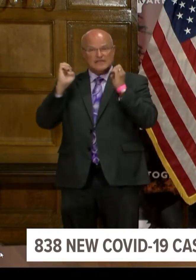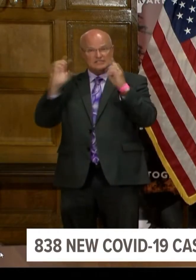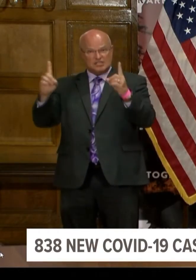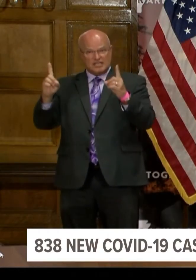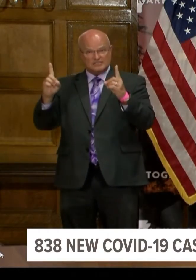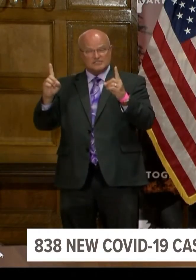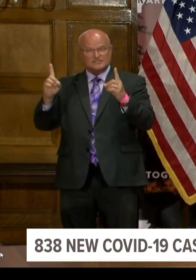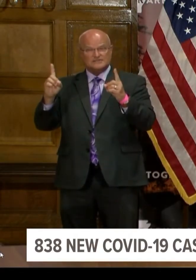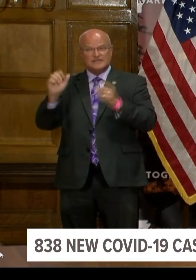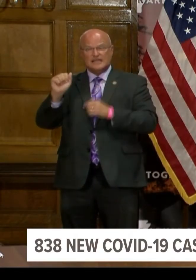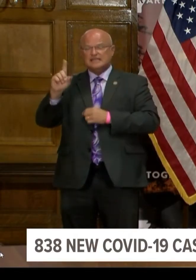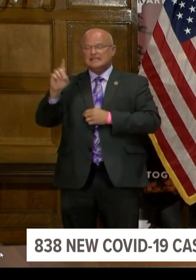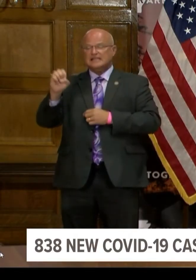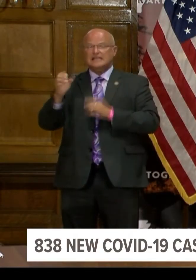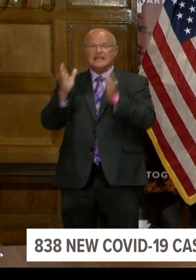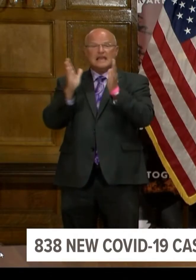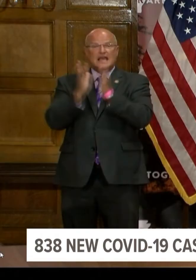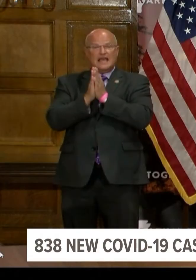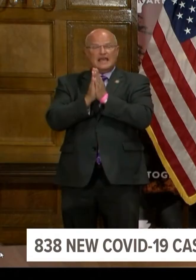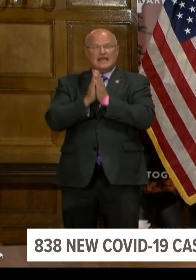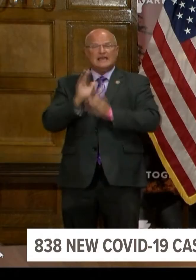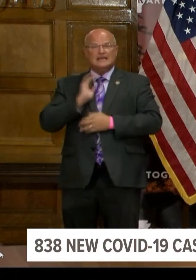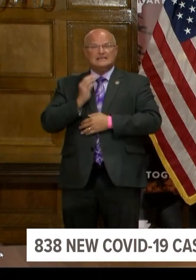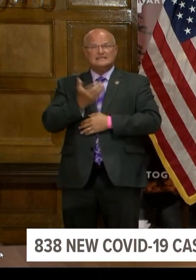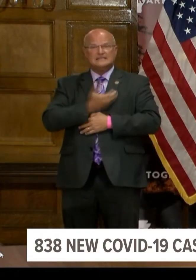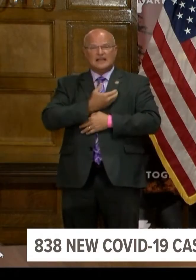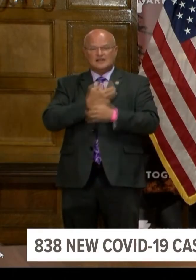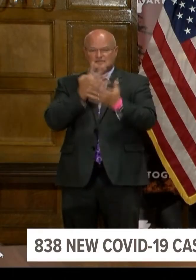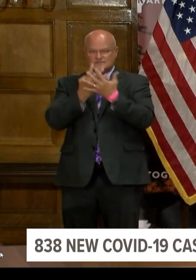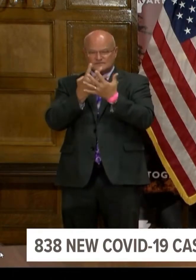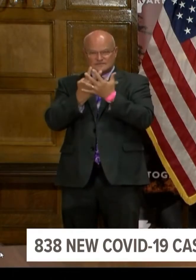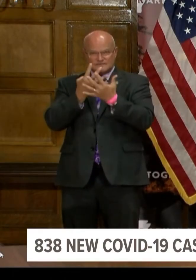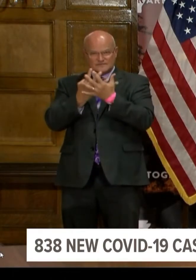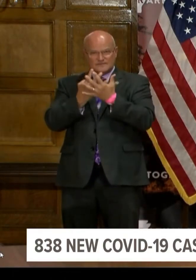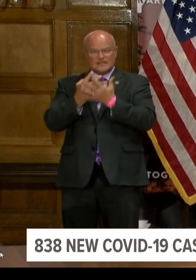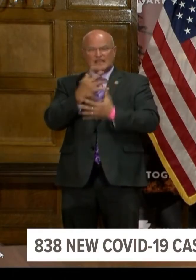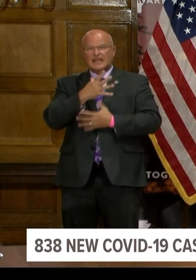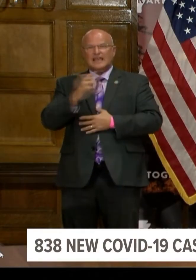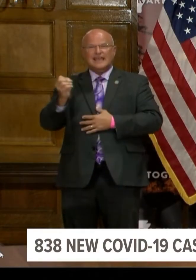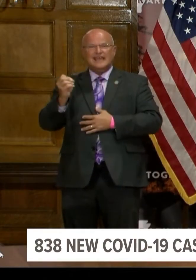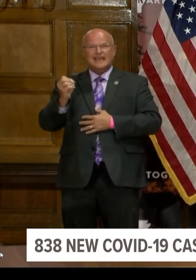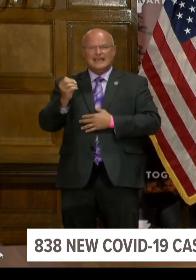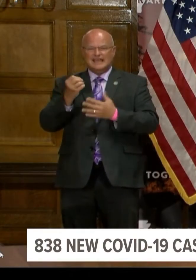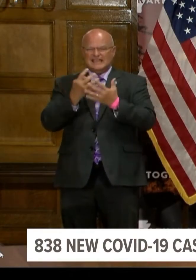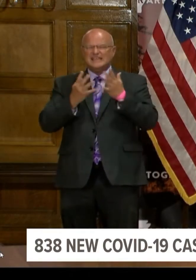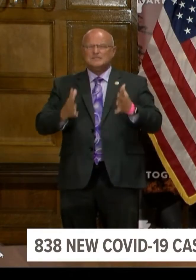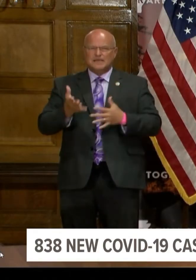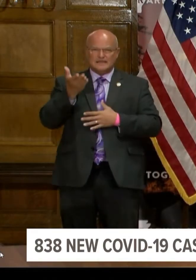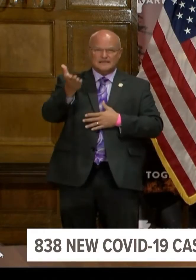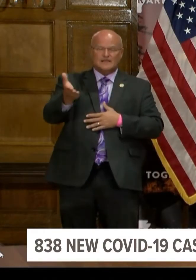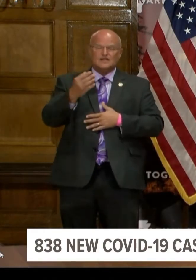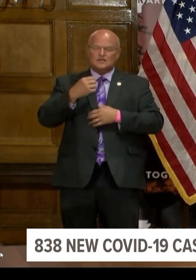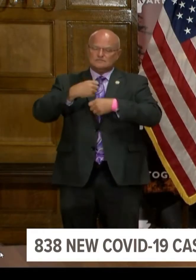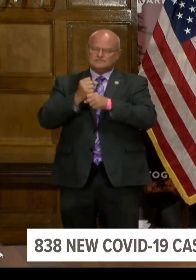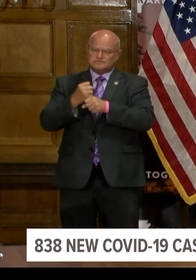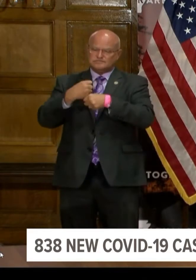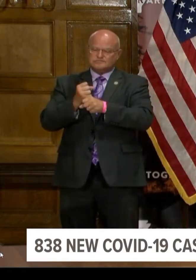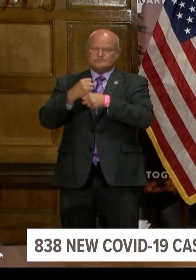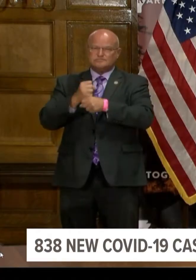Education, asked our correctional facilities and our inmates there to